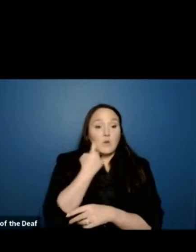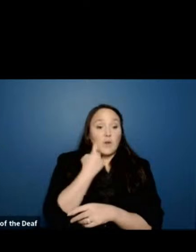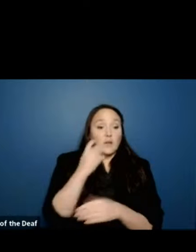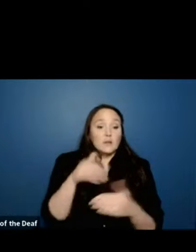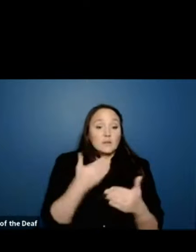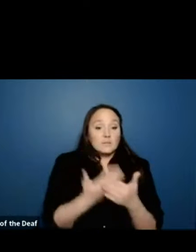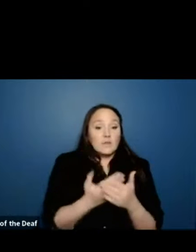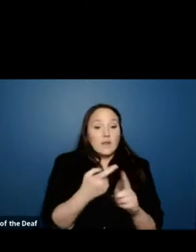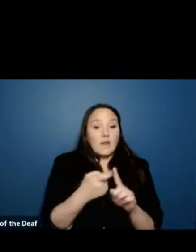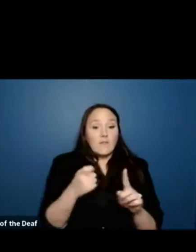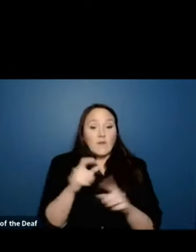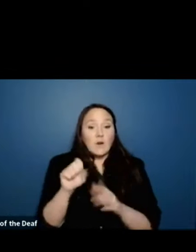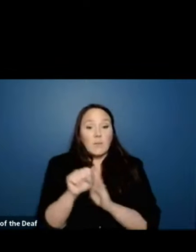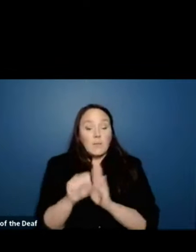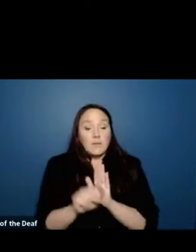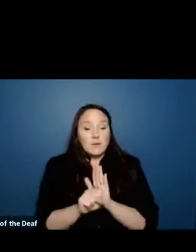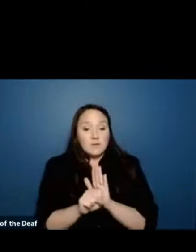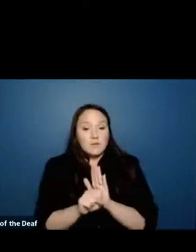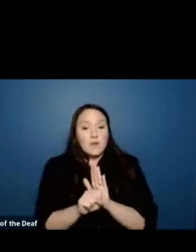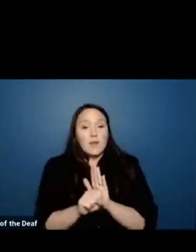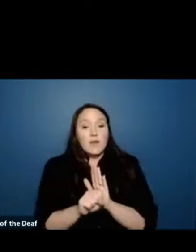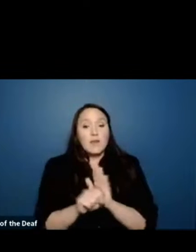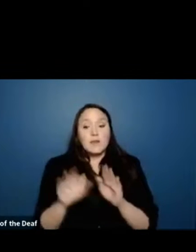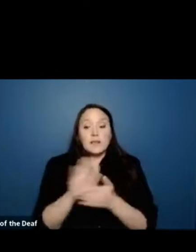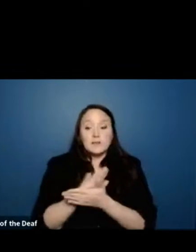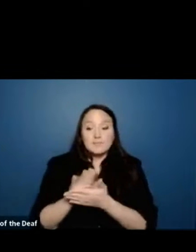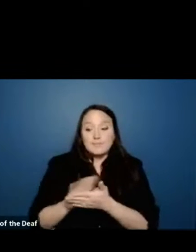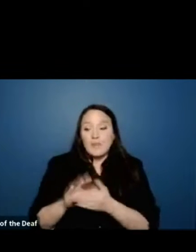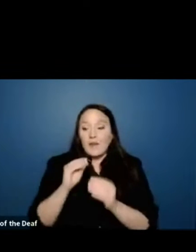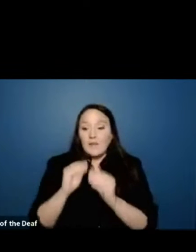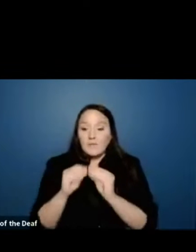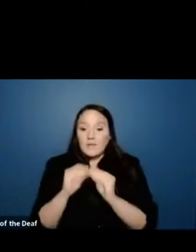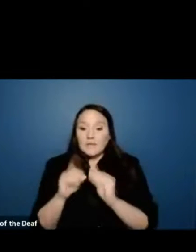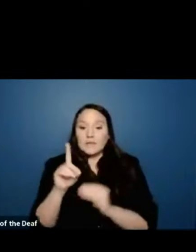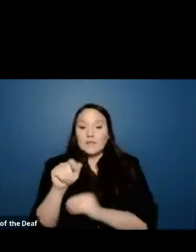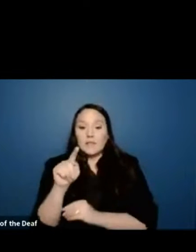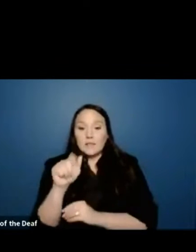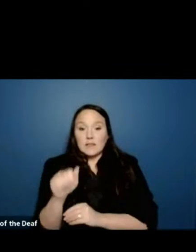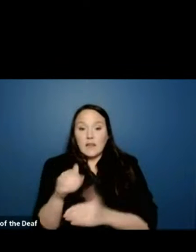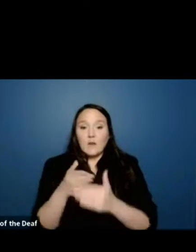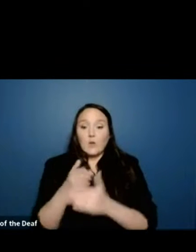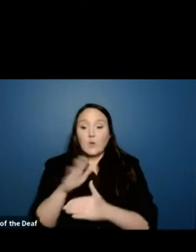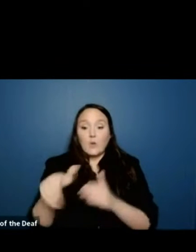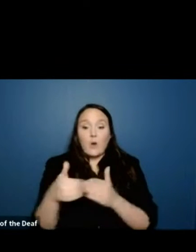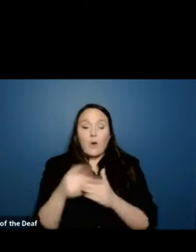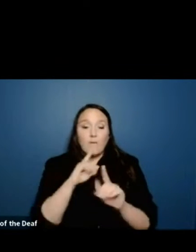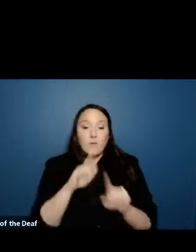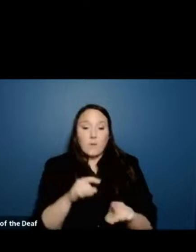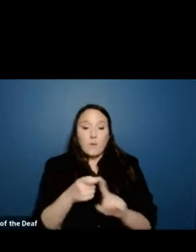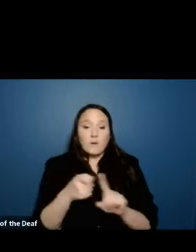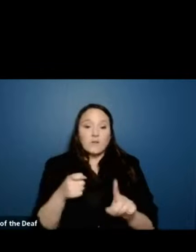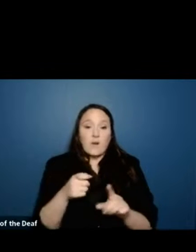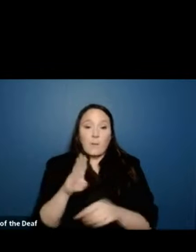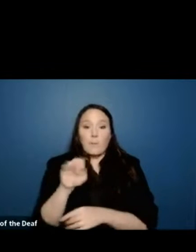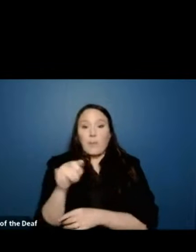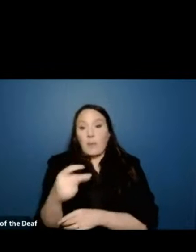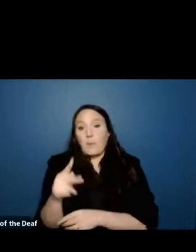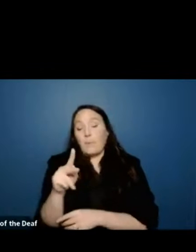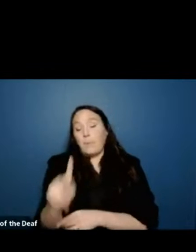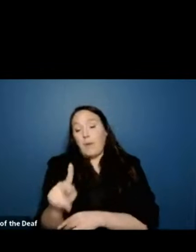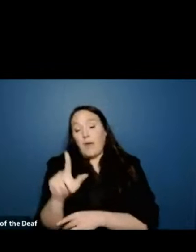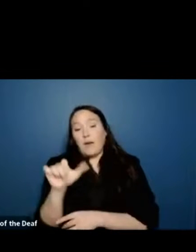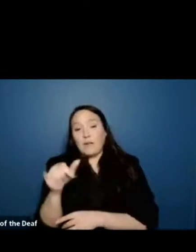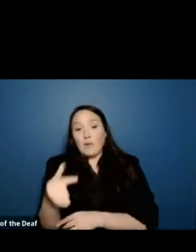from the state cleaning their data and getting through all the reports from the large backlog of cases that